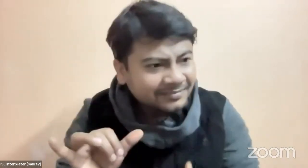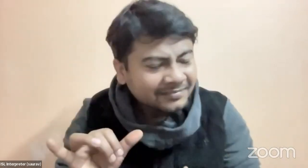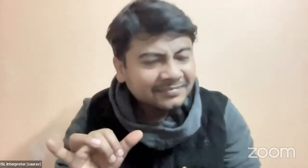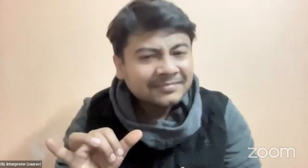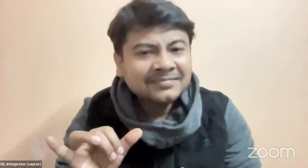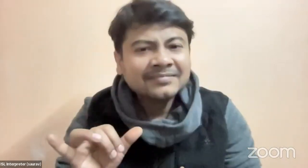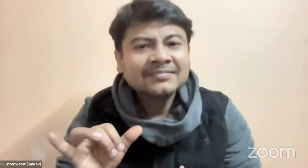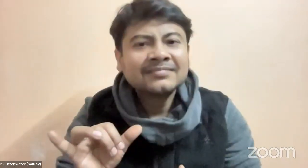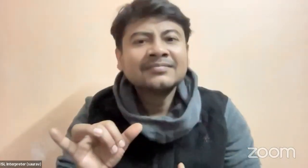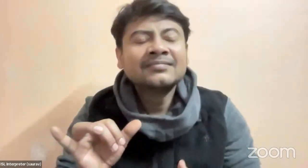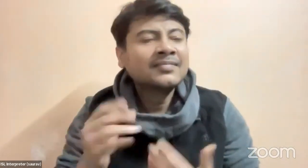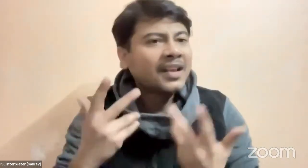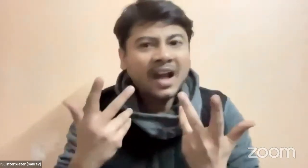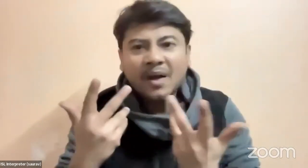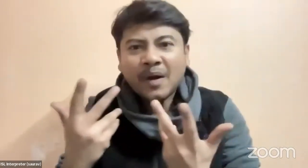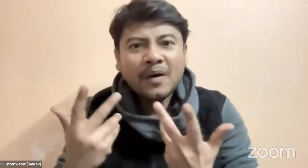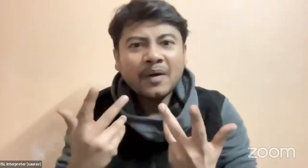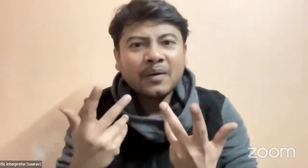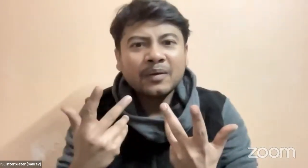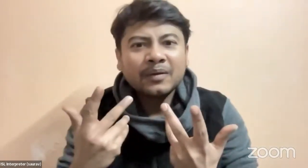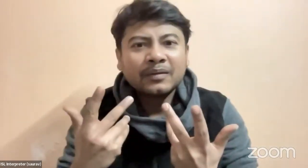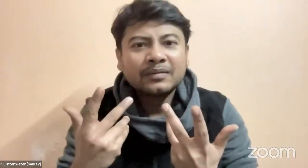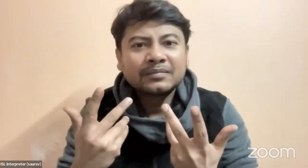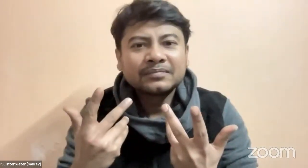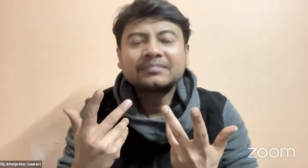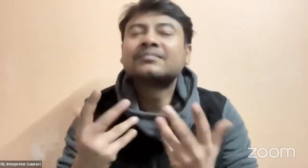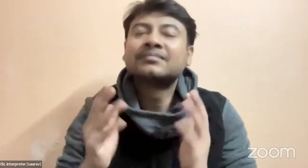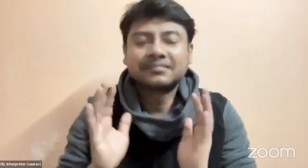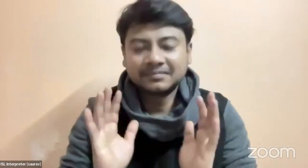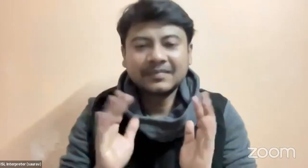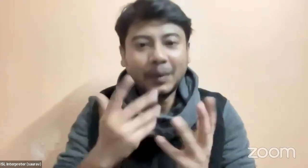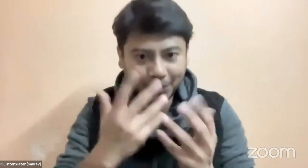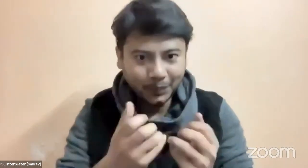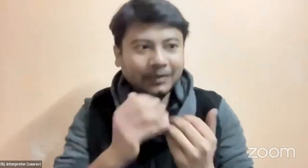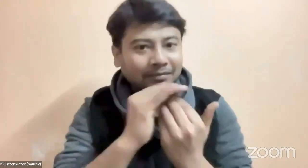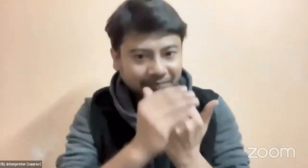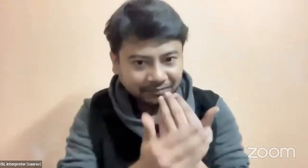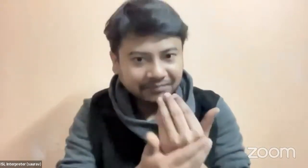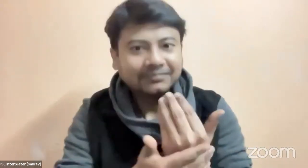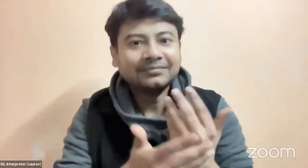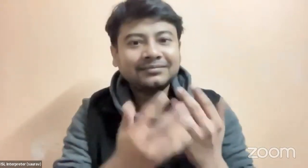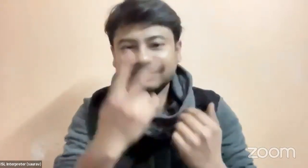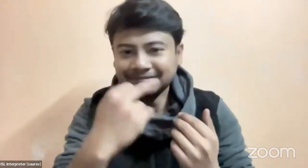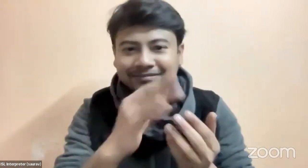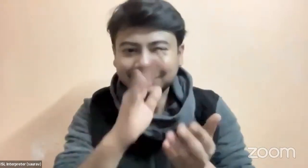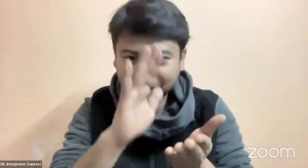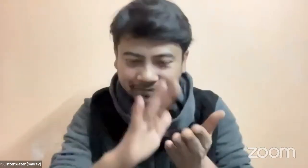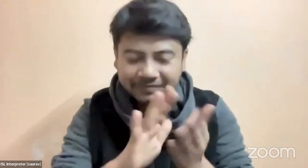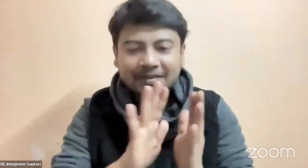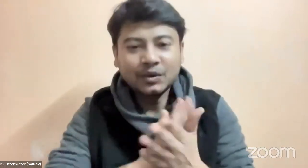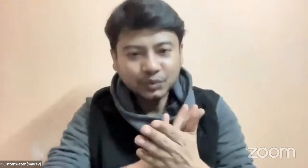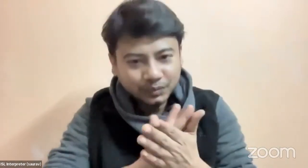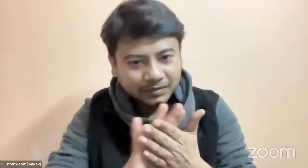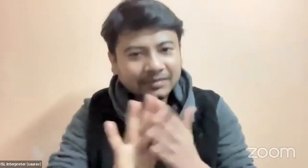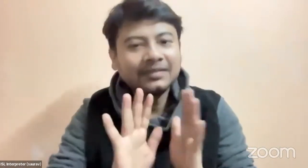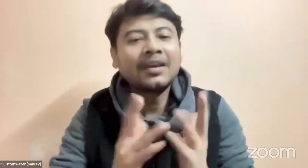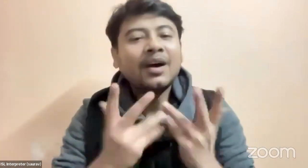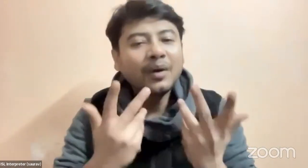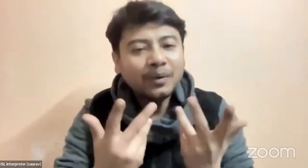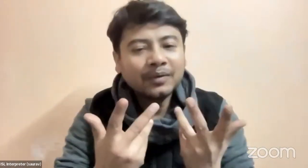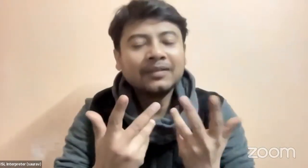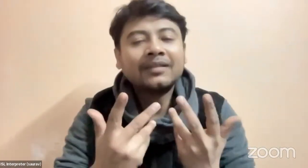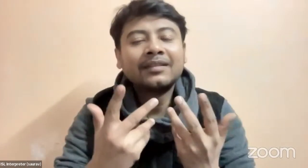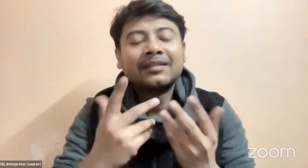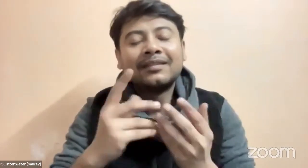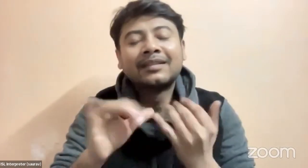And for cajoling her, he sat down with Rukmini Devi. He sat down with Rukmini Devi on the floor and